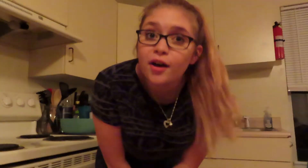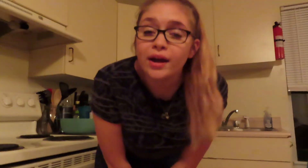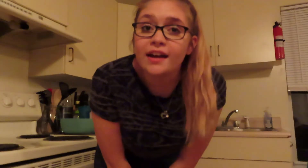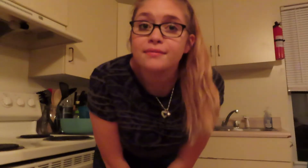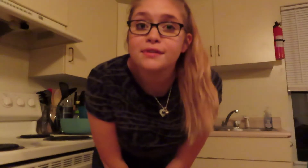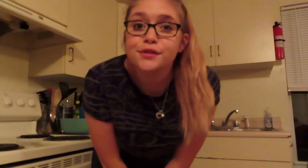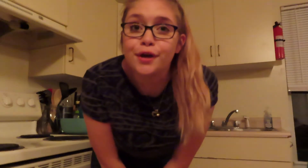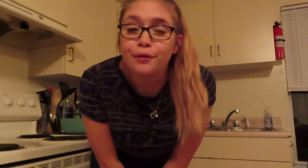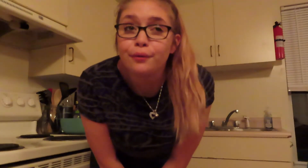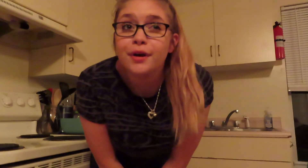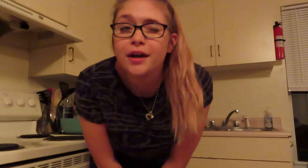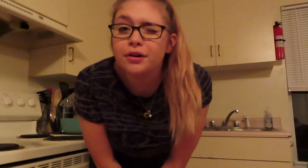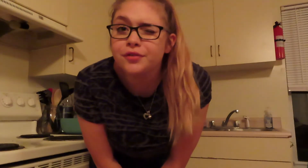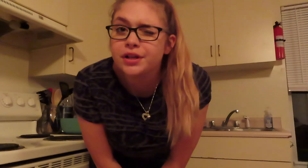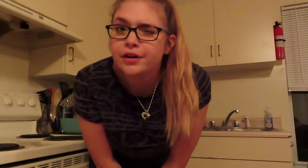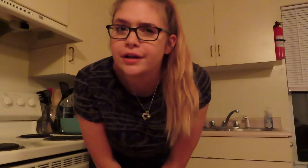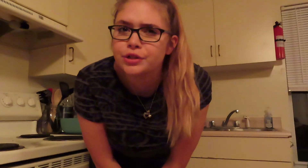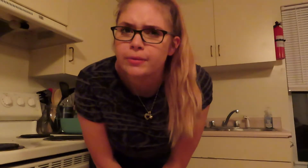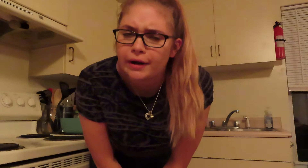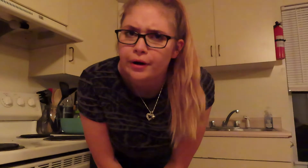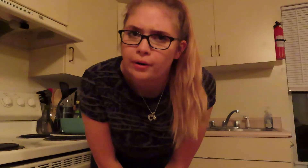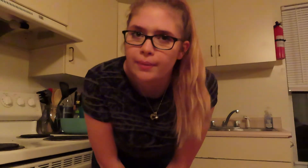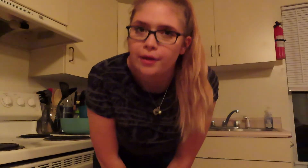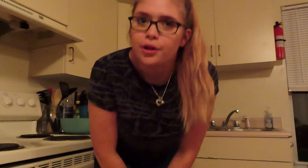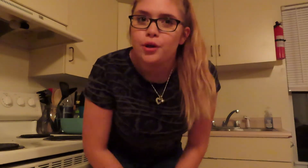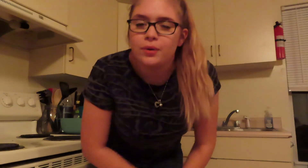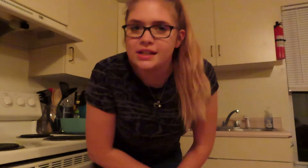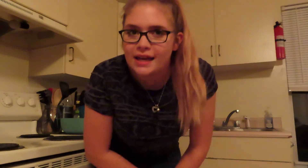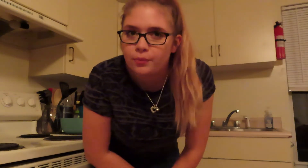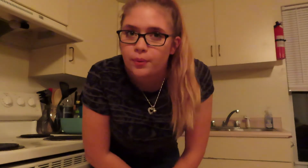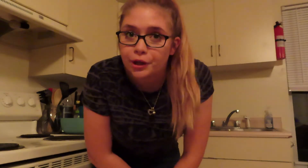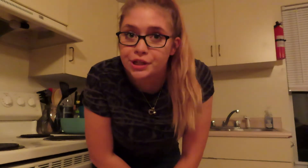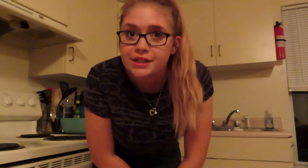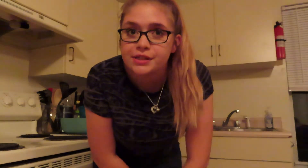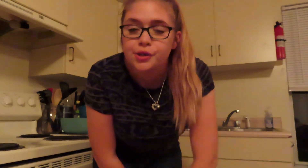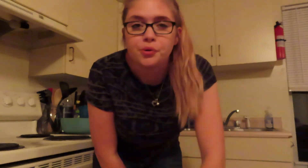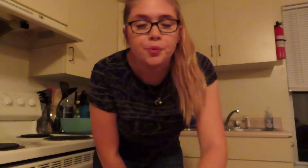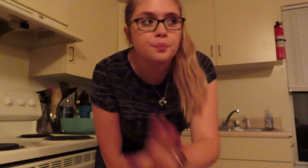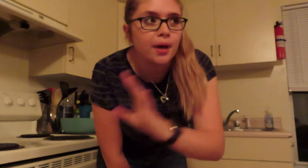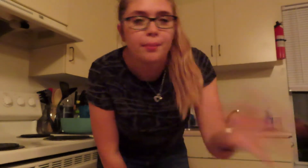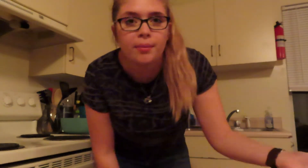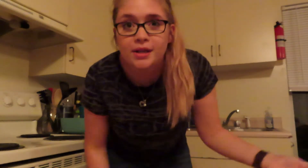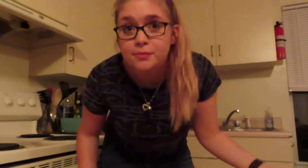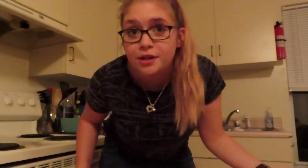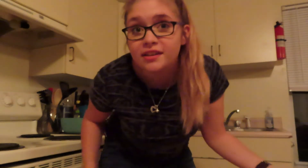okay so i don't know if you can hear andrew in background but we decided we want cookies so i'm gonna make some cookies